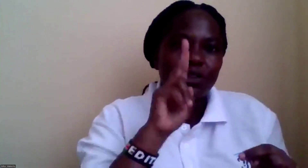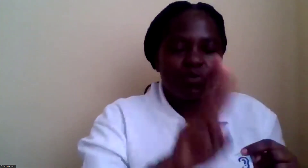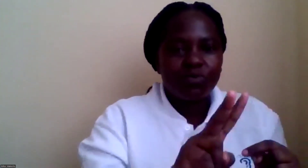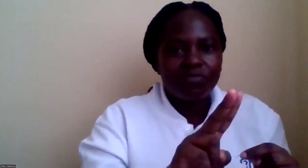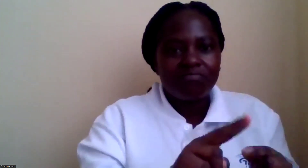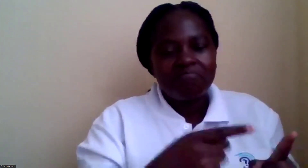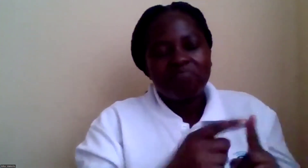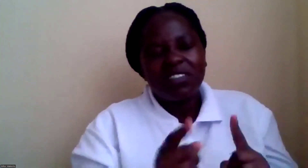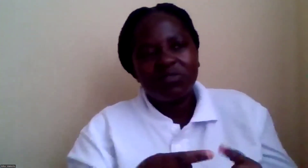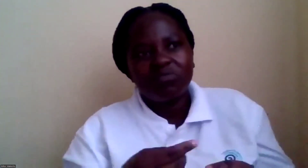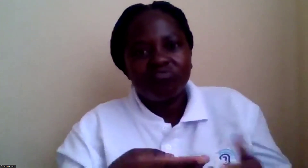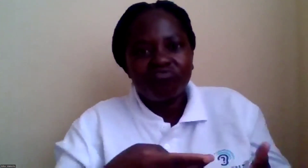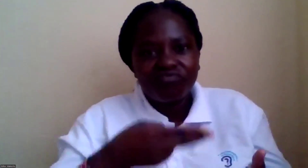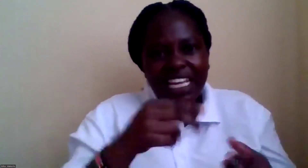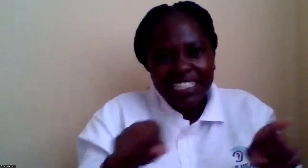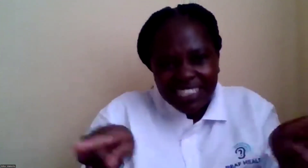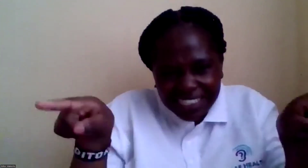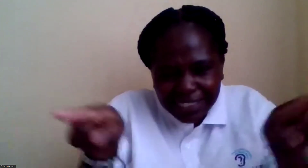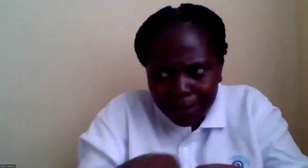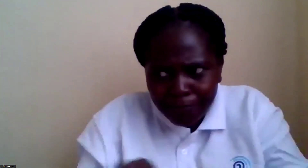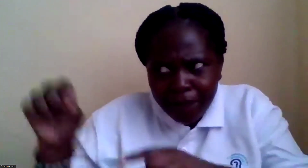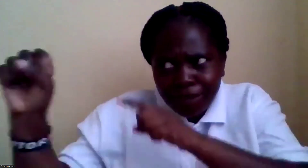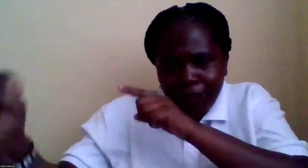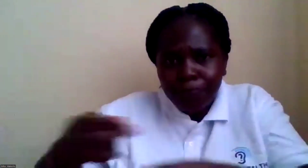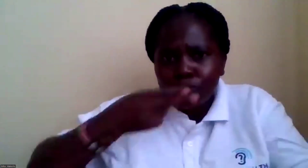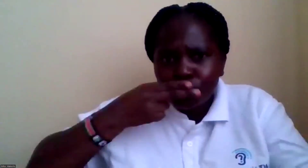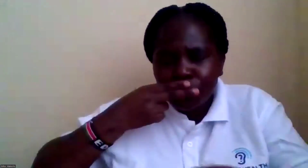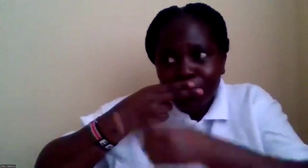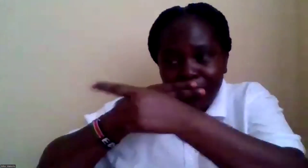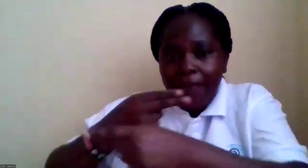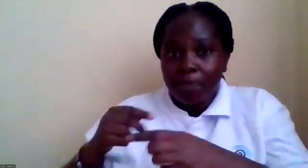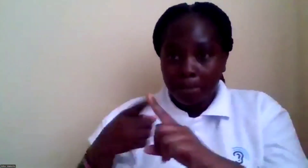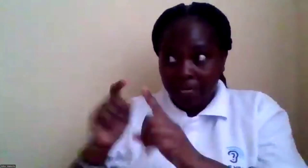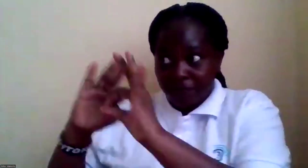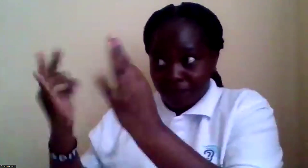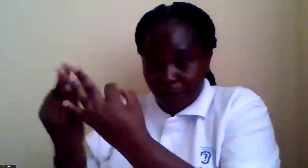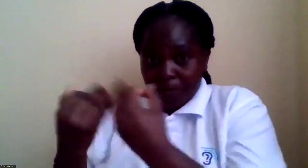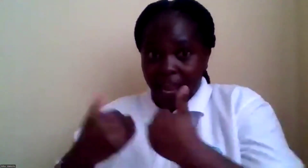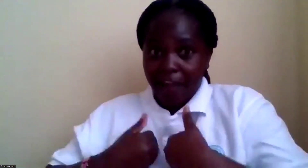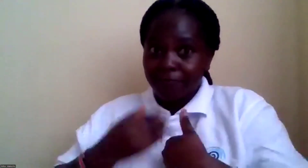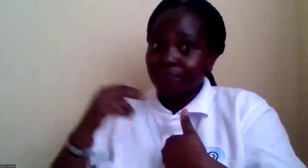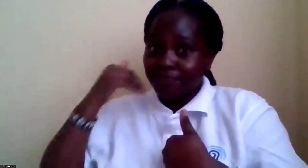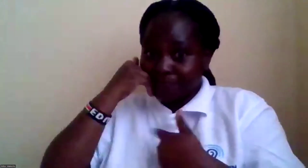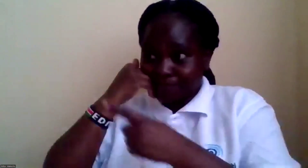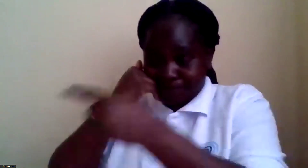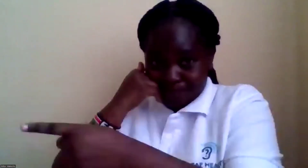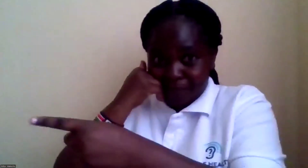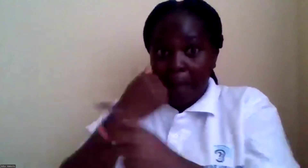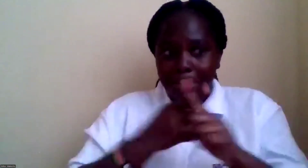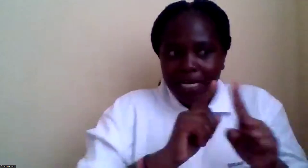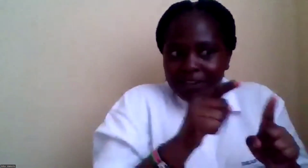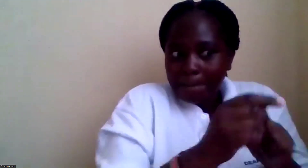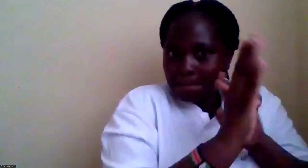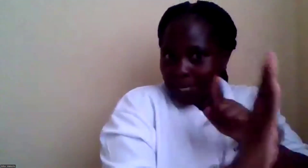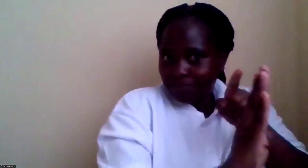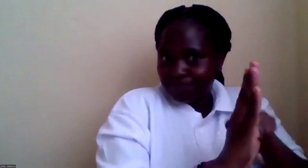we are both taking the same amount of sugar and it's a lot of sugar, I am at a higher chance because I have 2 risk factors and not